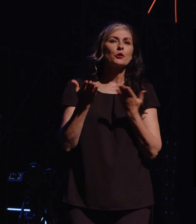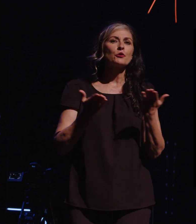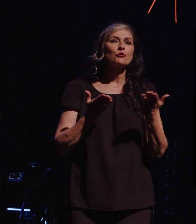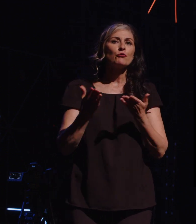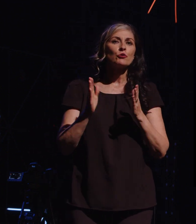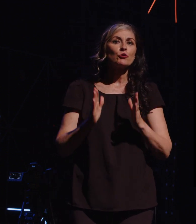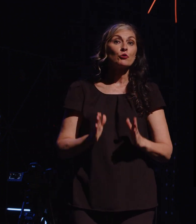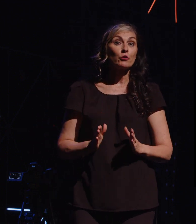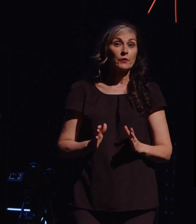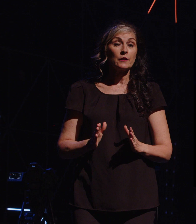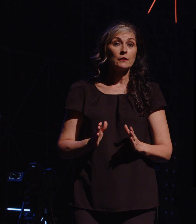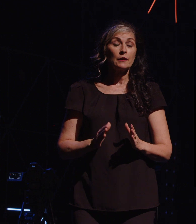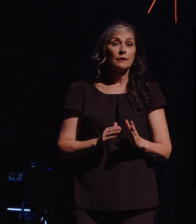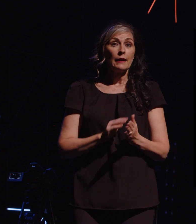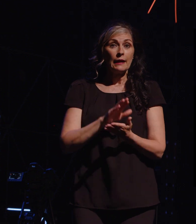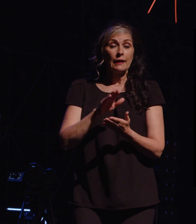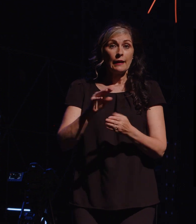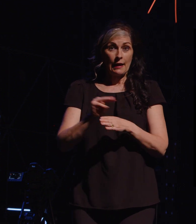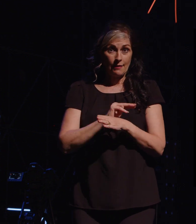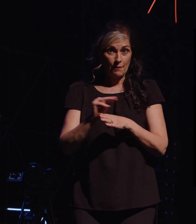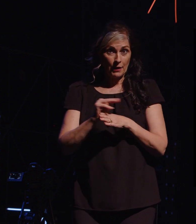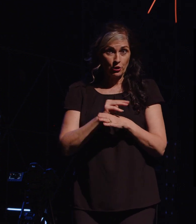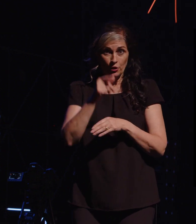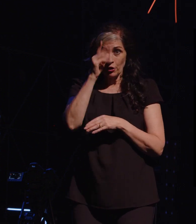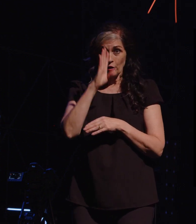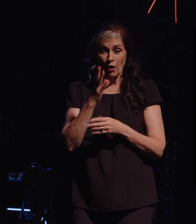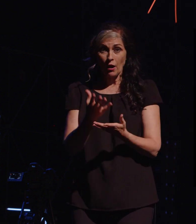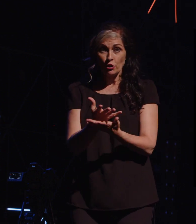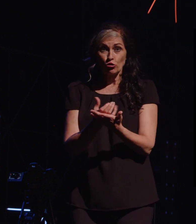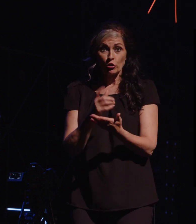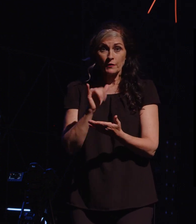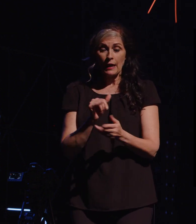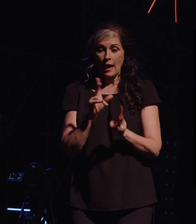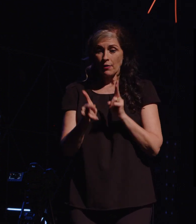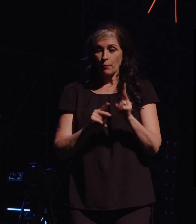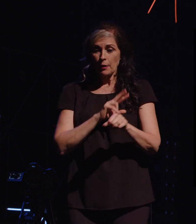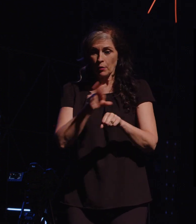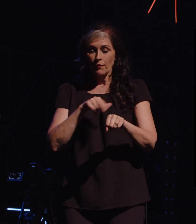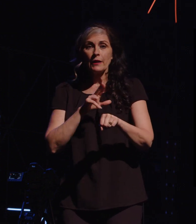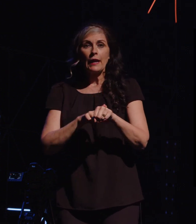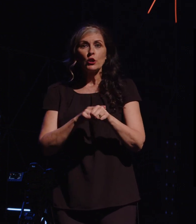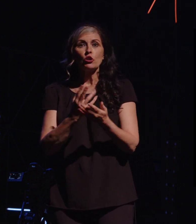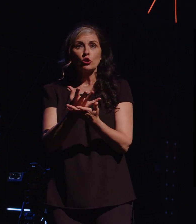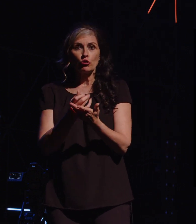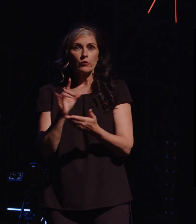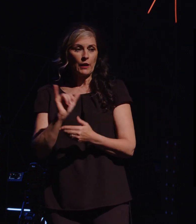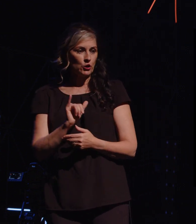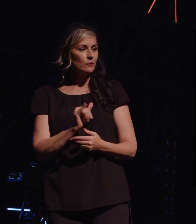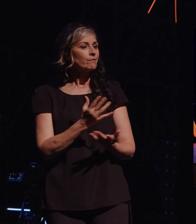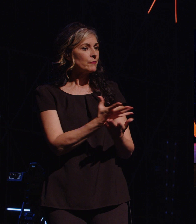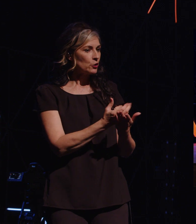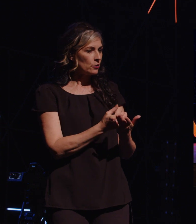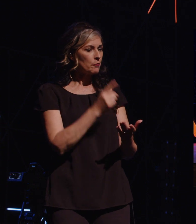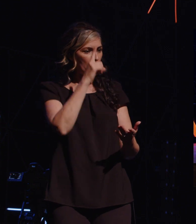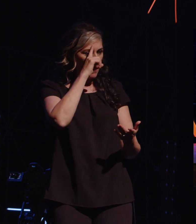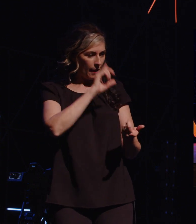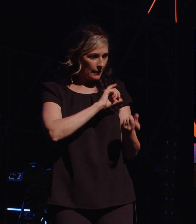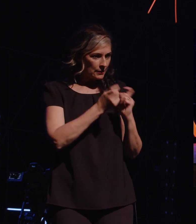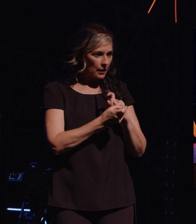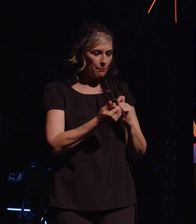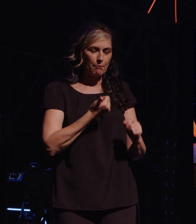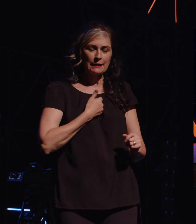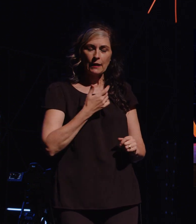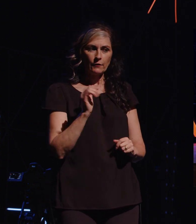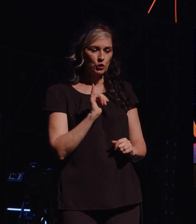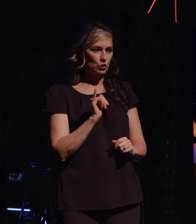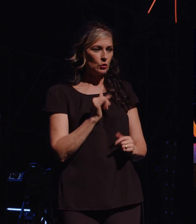servants, right, into missions, because God deserves that. And the people of the nations deserve that. They deserve that. And that's a change of mindset, even for myself,